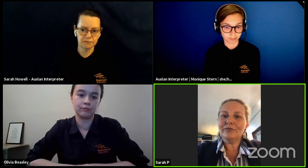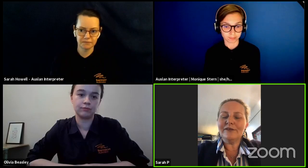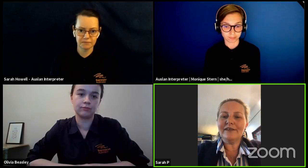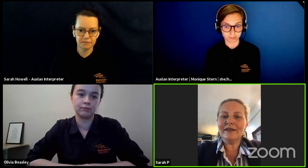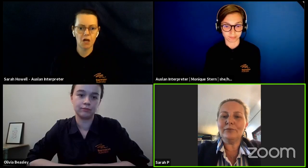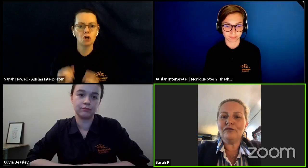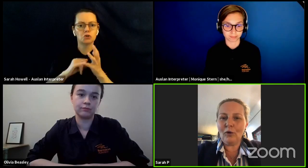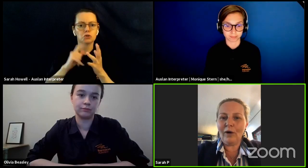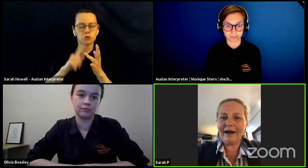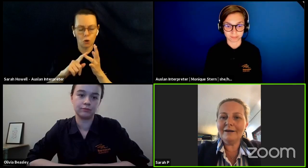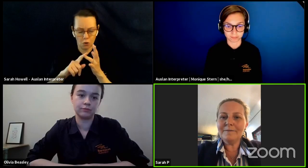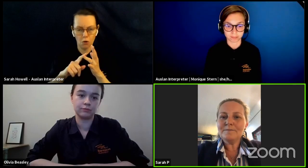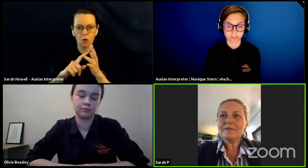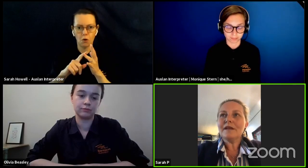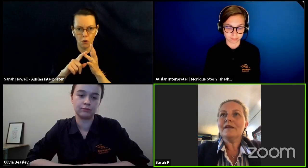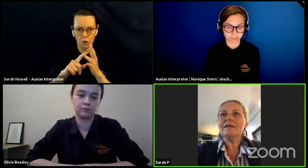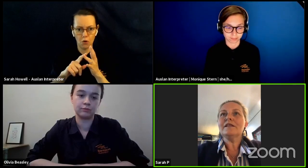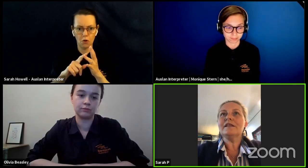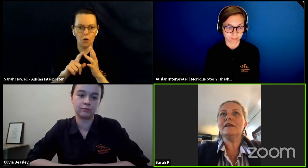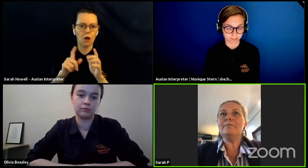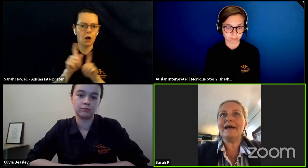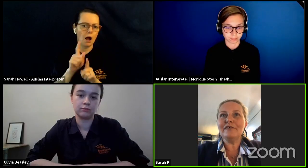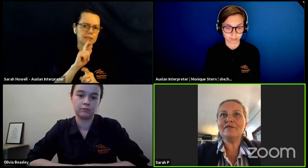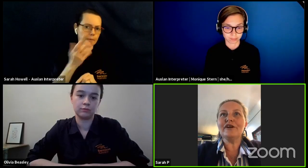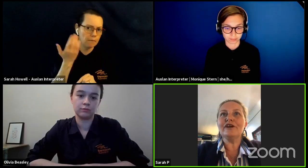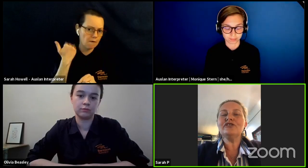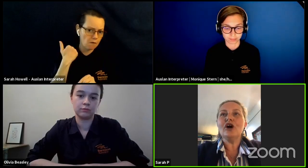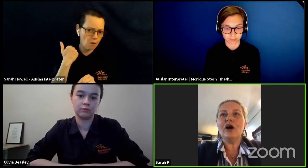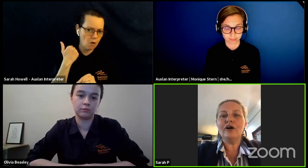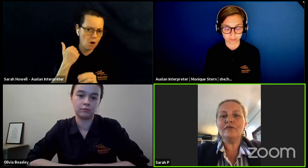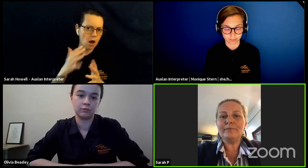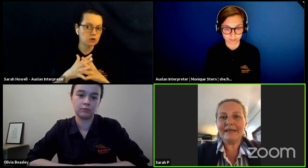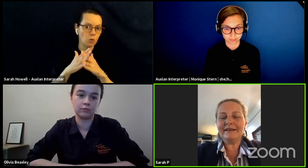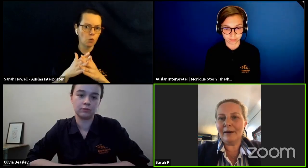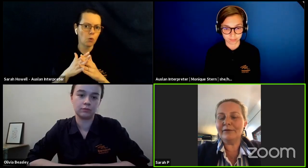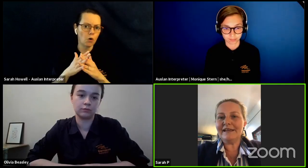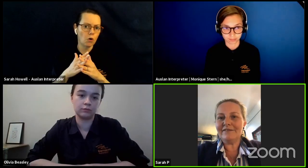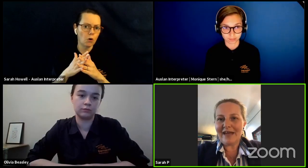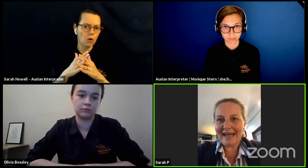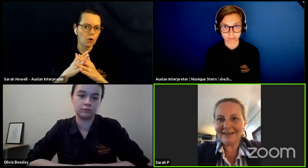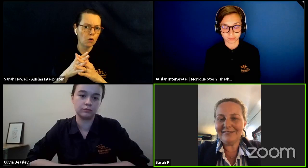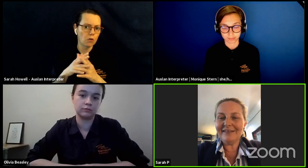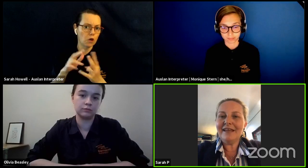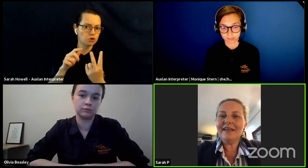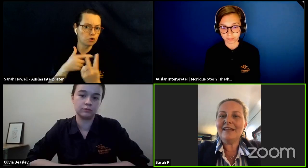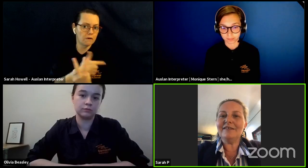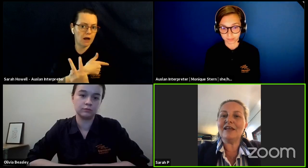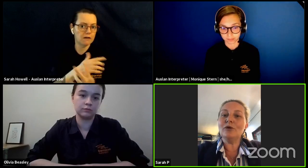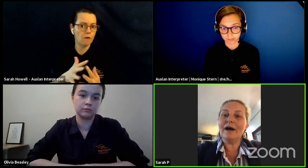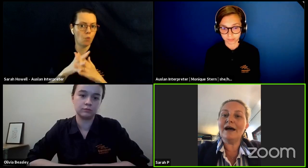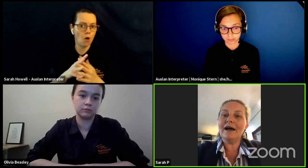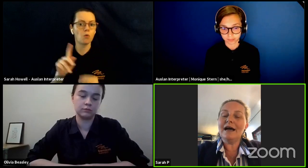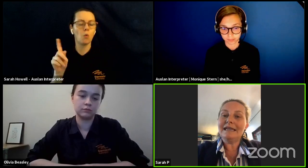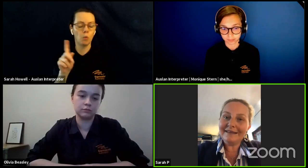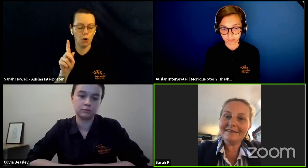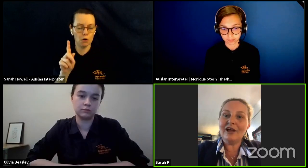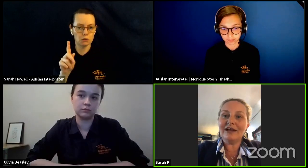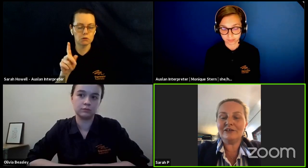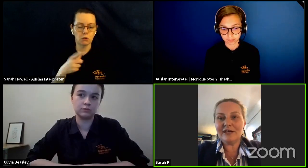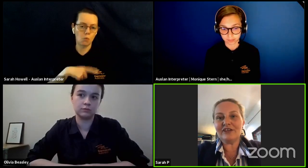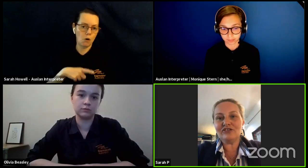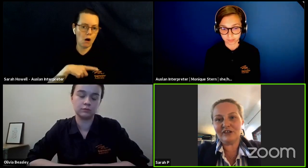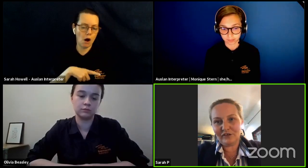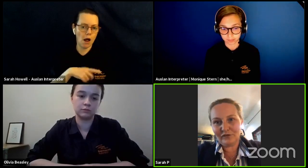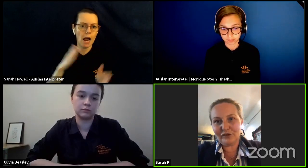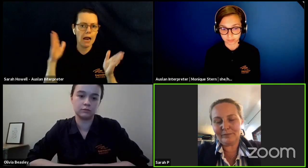So as we said before, the benefit of being doubly vaxxed is that you are less